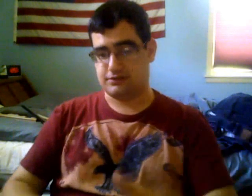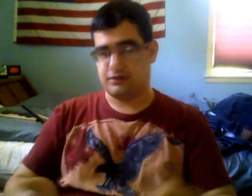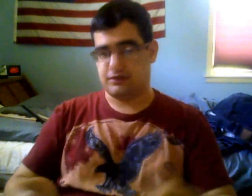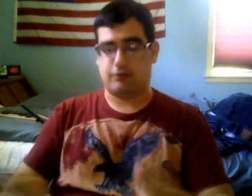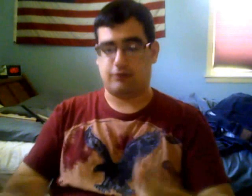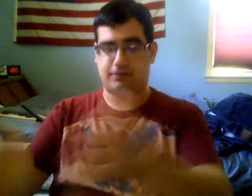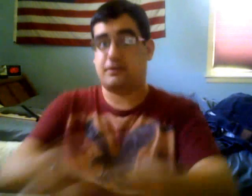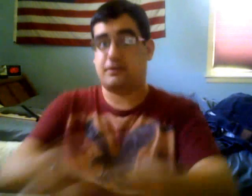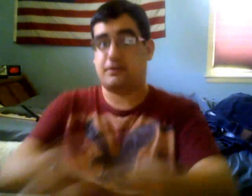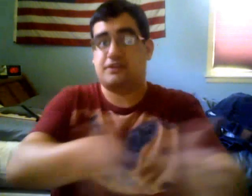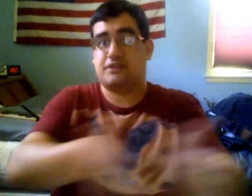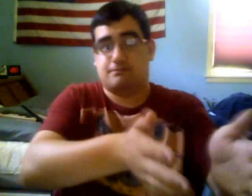he was with Nixon.